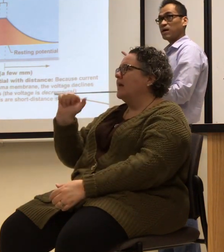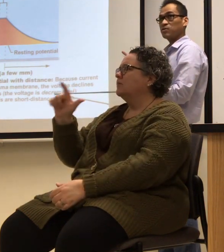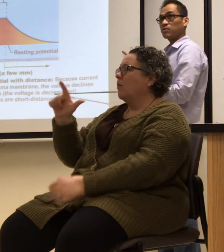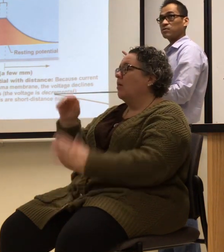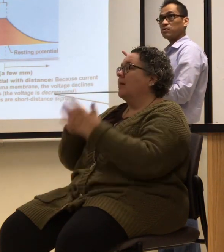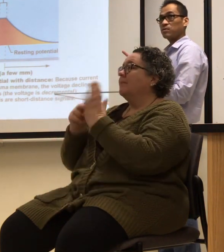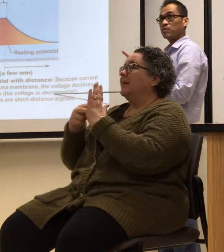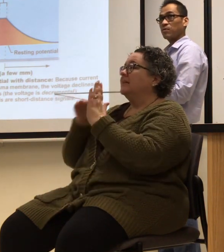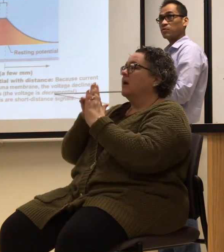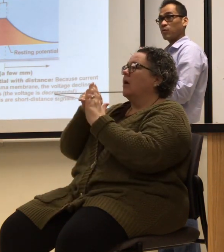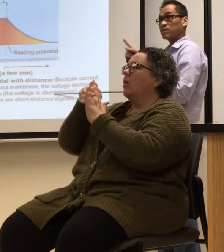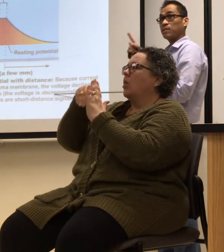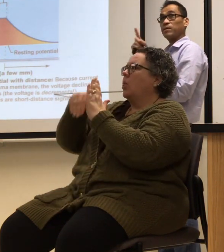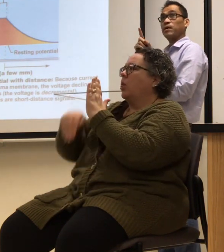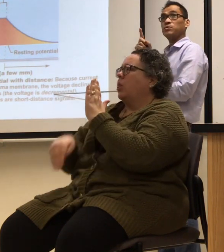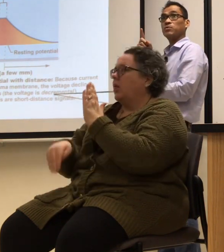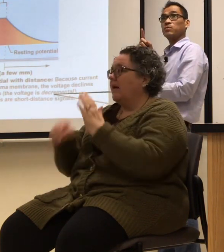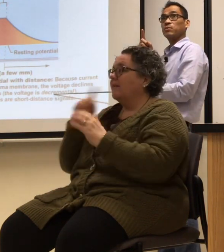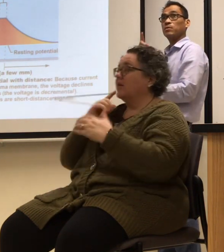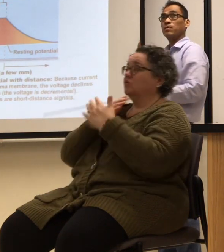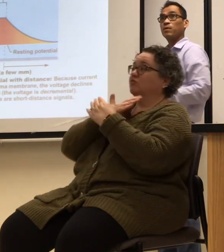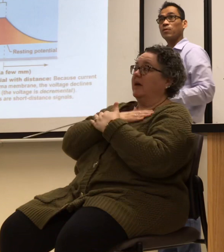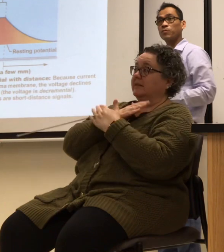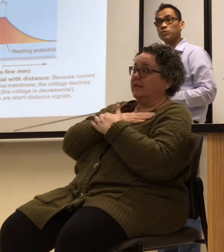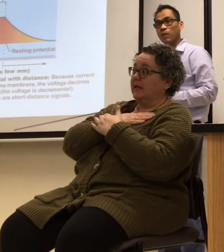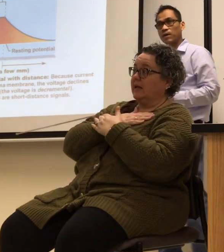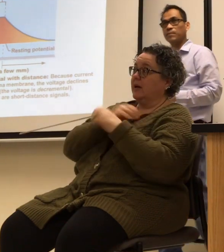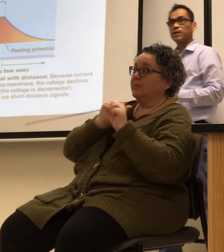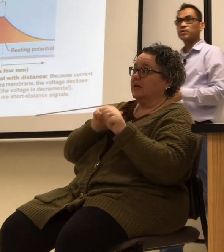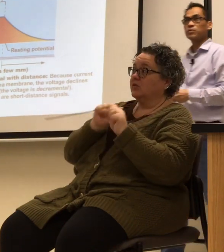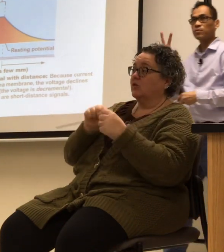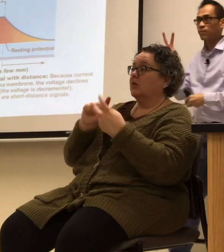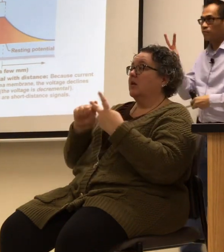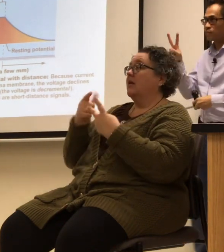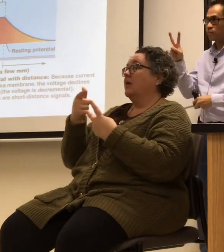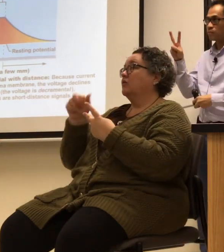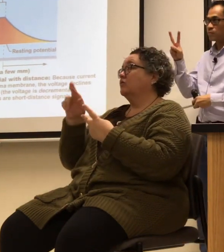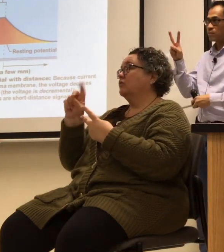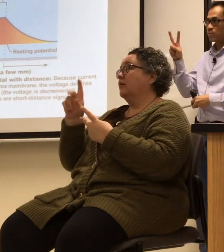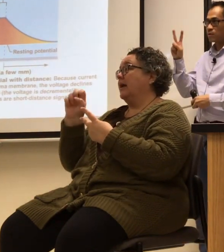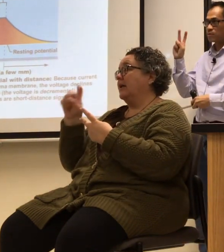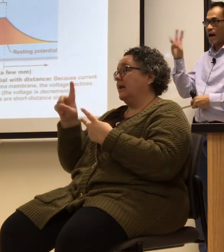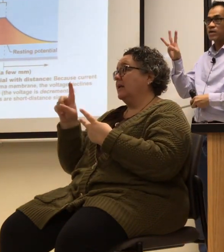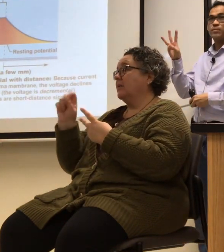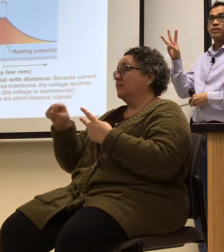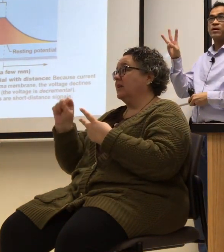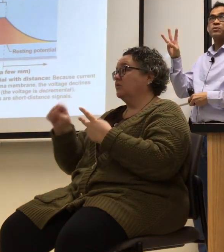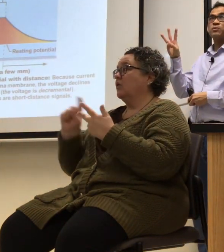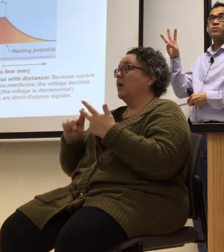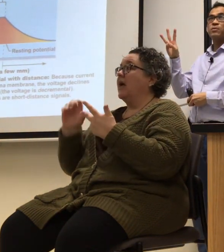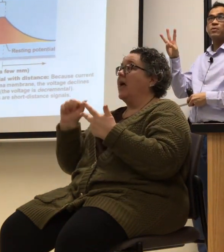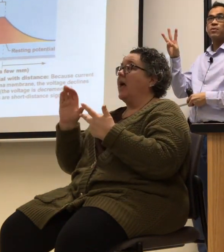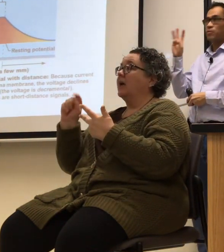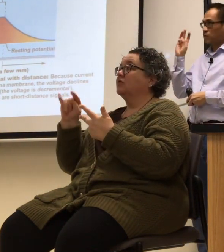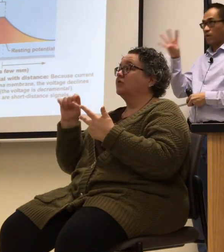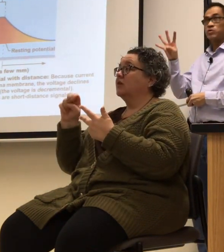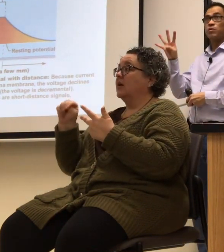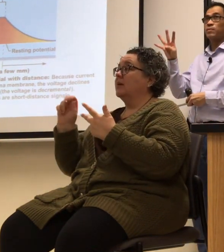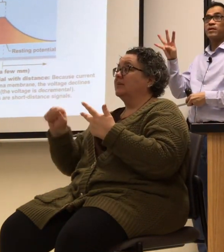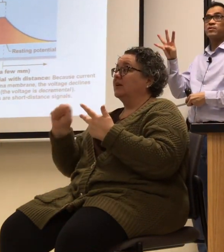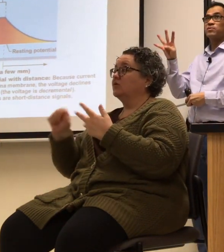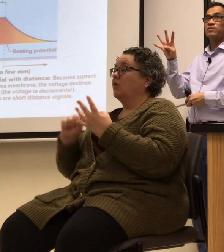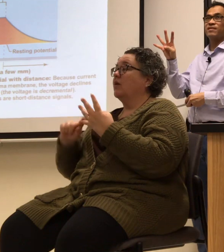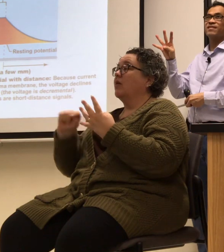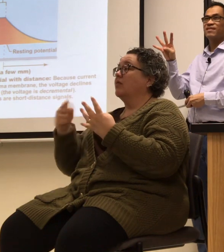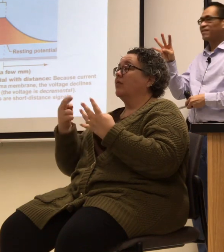Graded potentials. There's resting potential, there's graded potential, there's action potential, there's